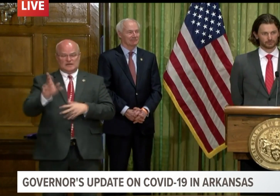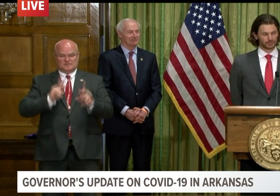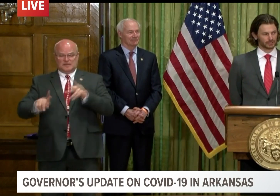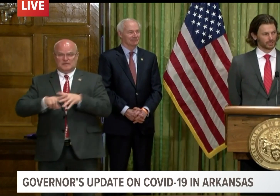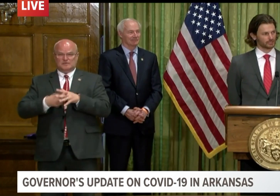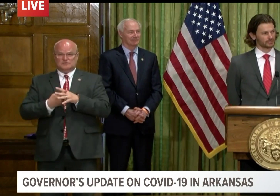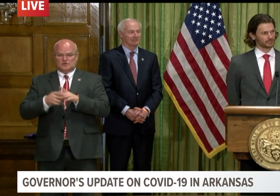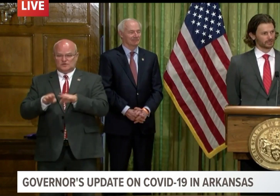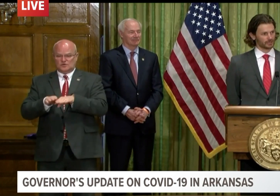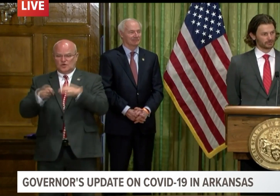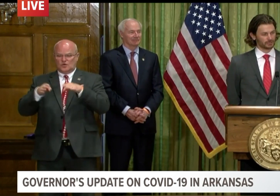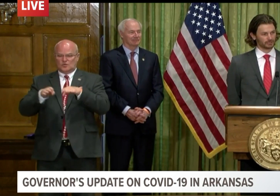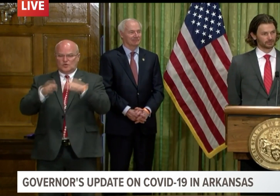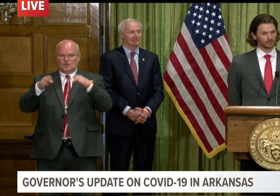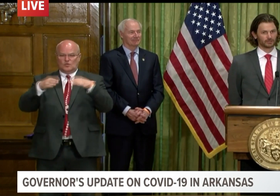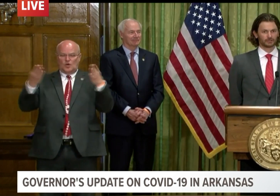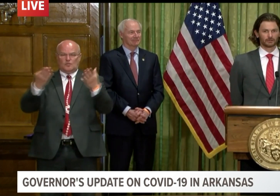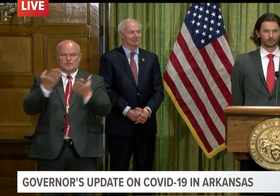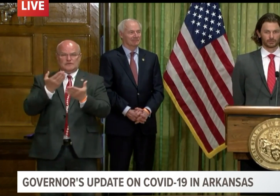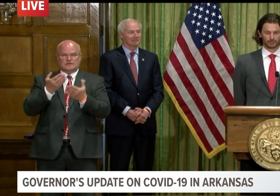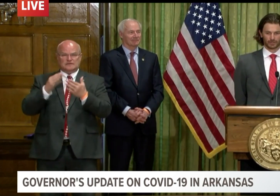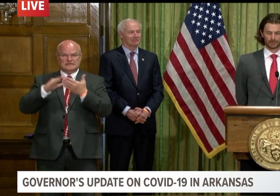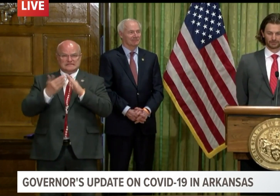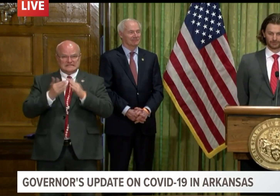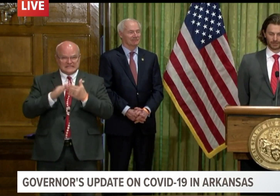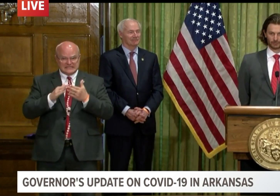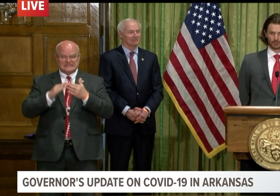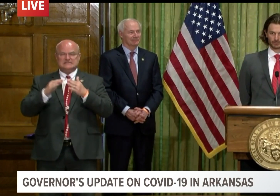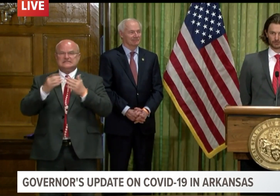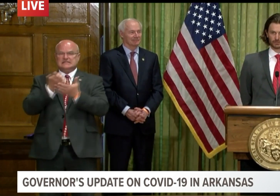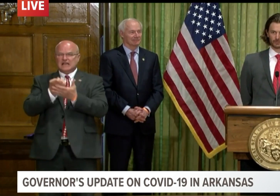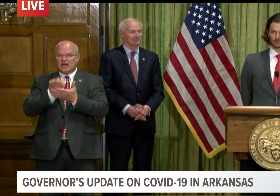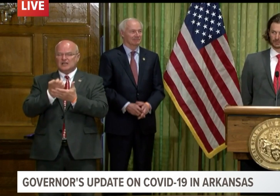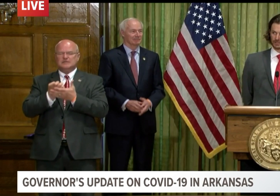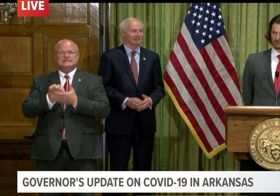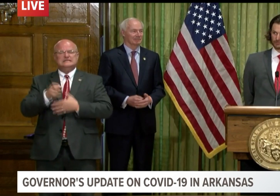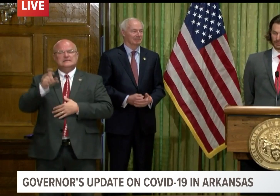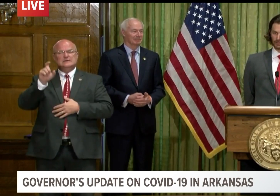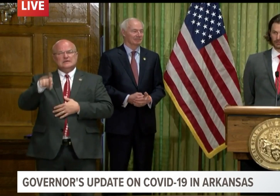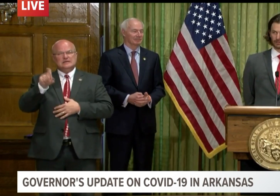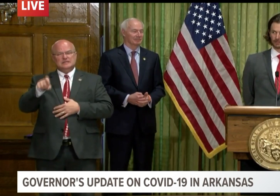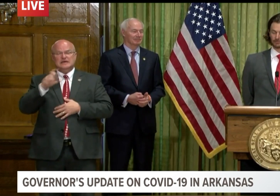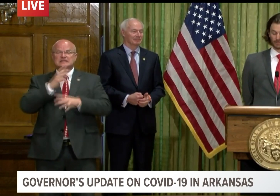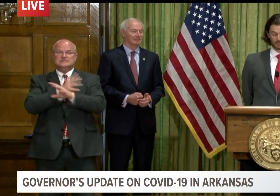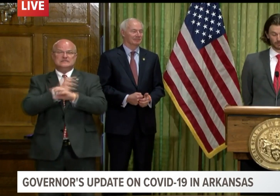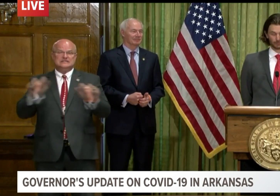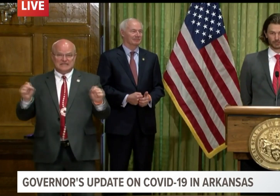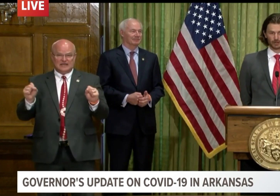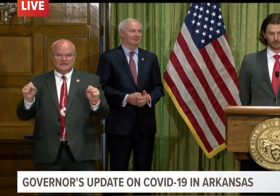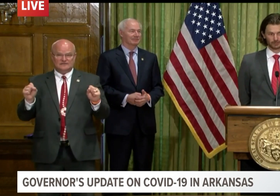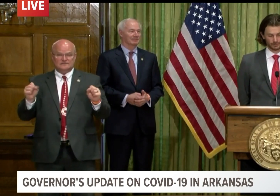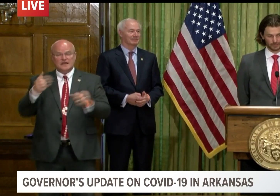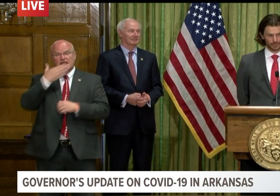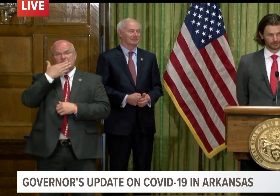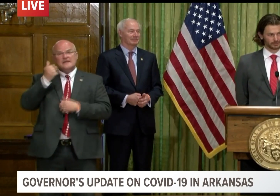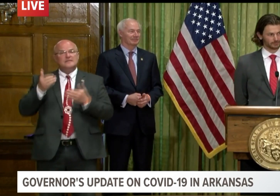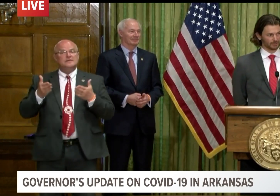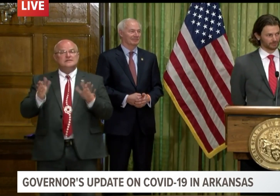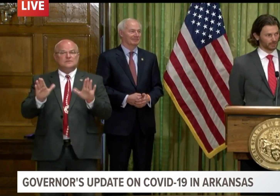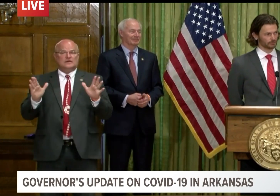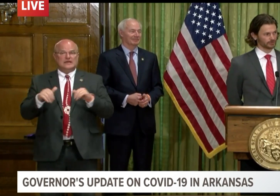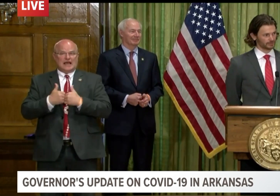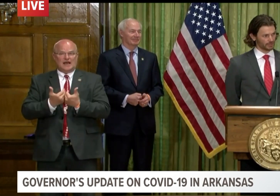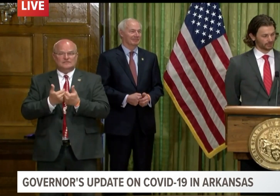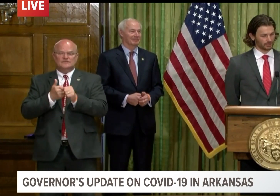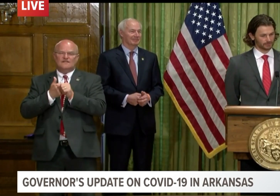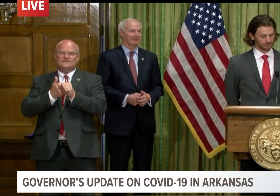people start to re-engage in the economy, we are going to have to find a way to do so in a safe way, and the best way we know how to do that is